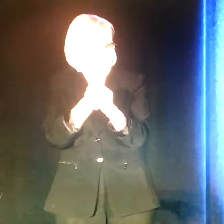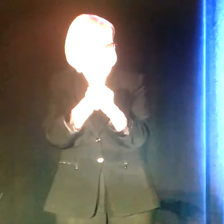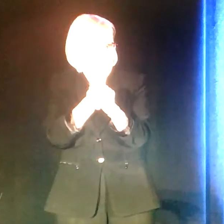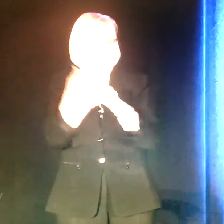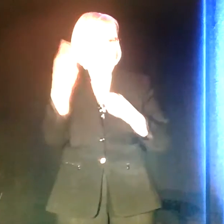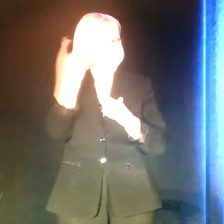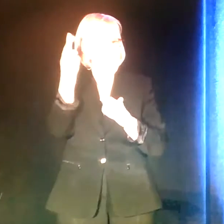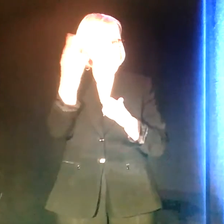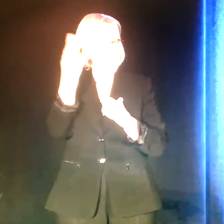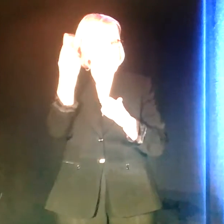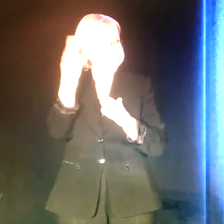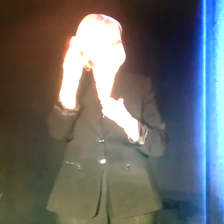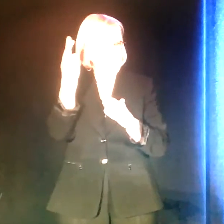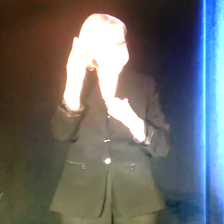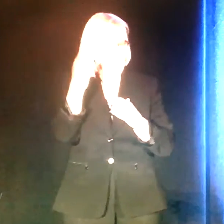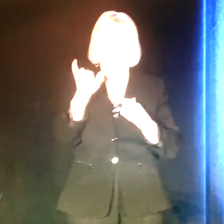Thinking means being right behind it.